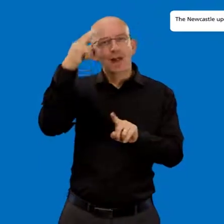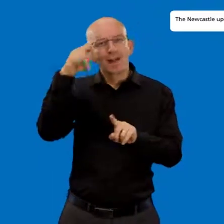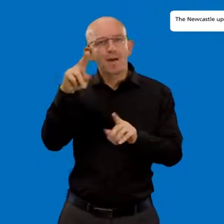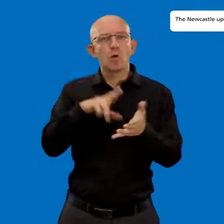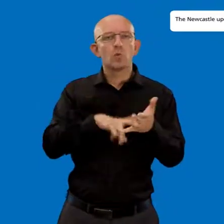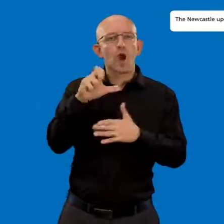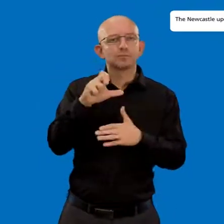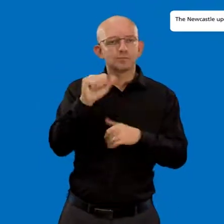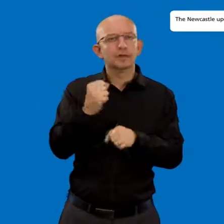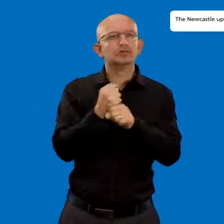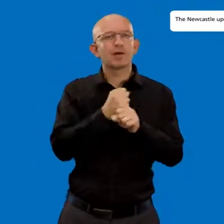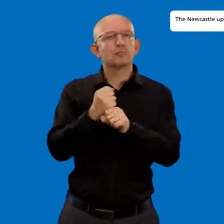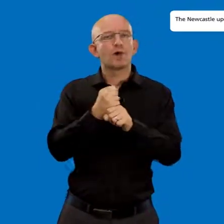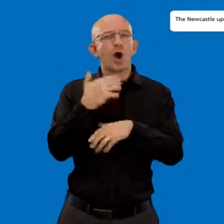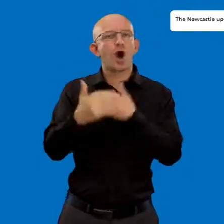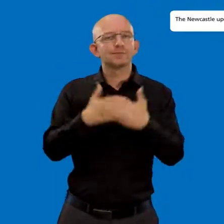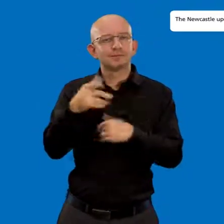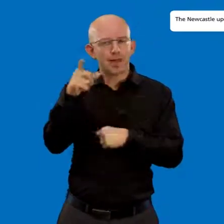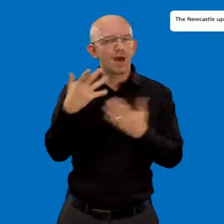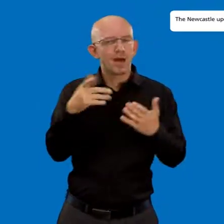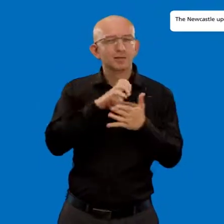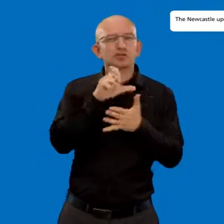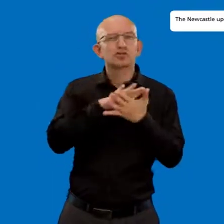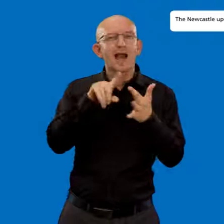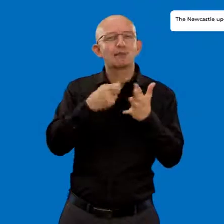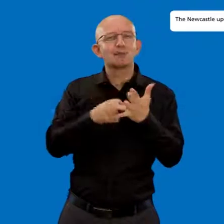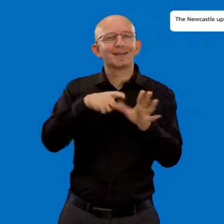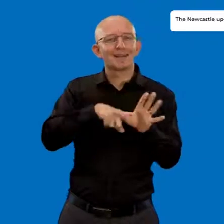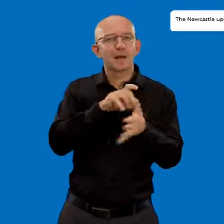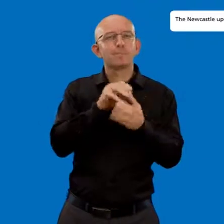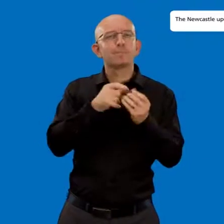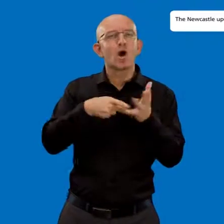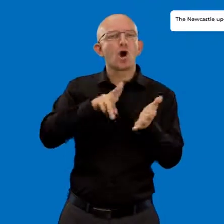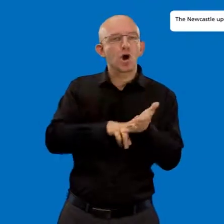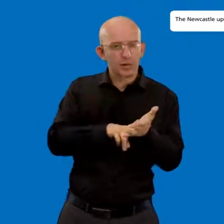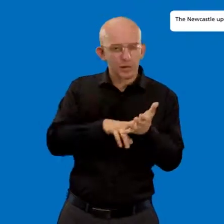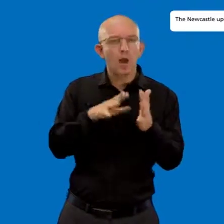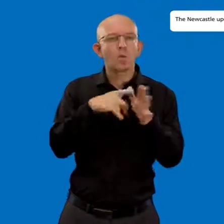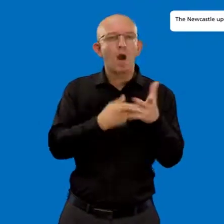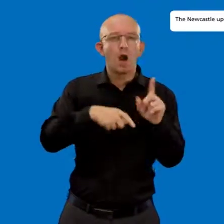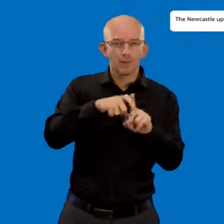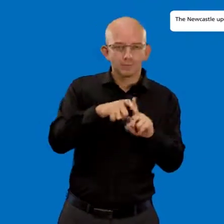Newcastle General Hospital, Cherryburn Ward, Belsay Unit, Diabetes Centre,